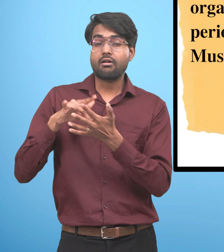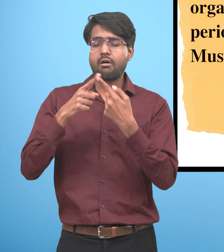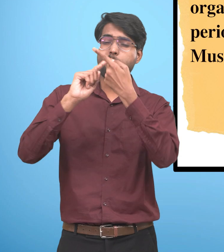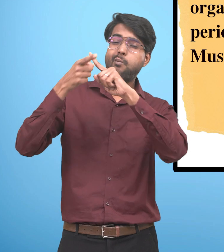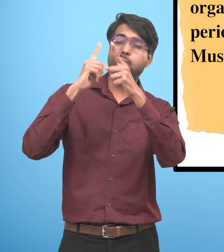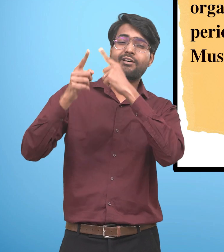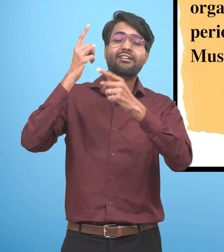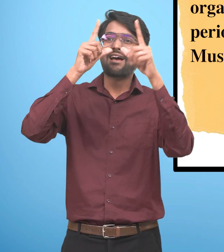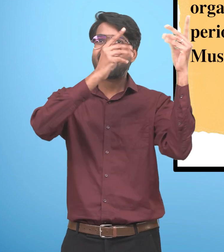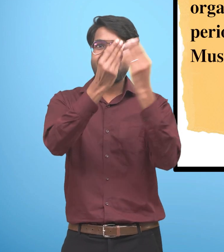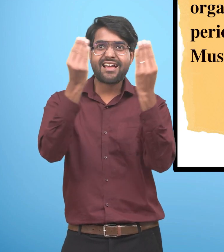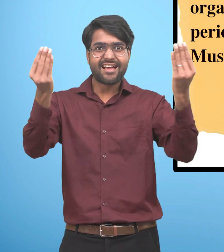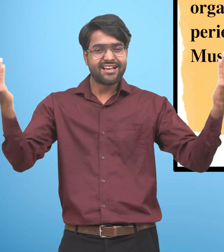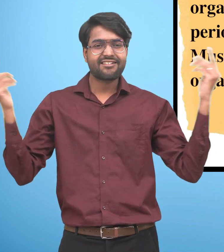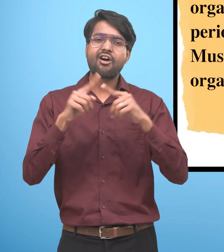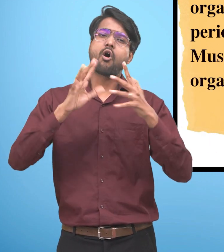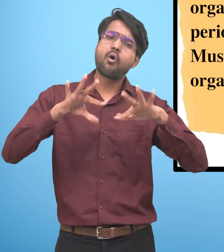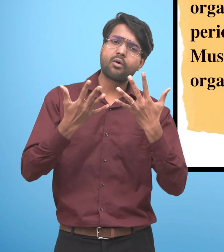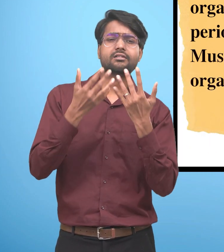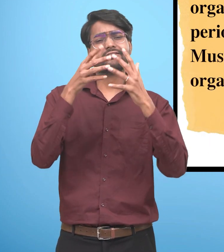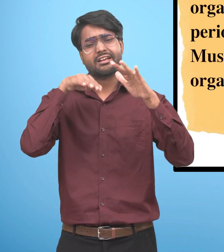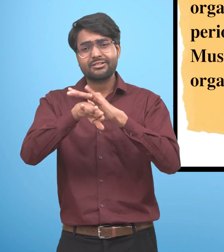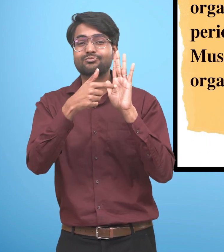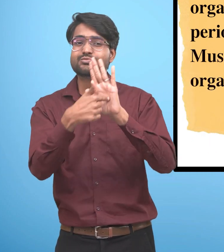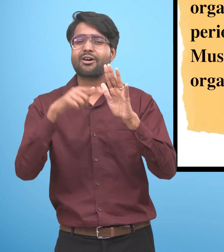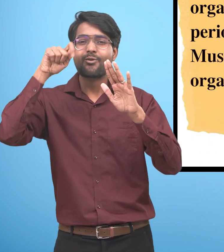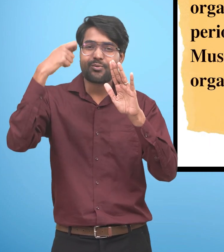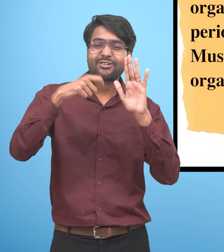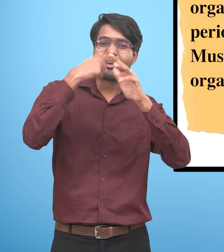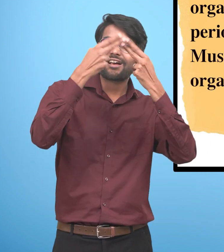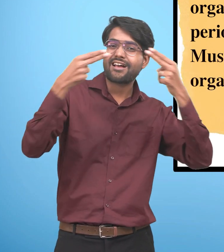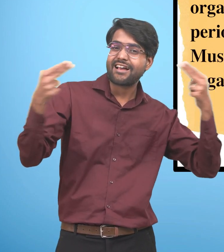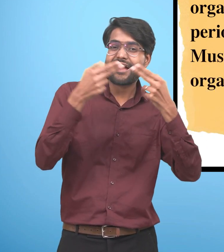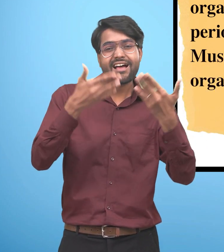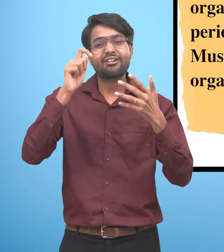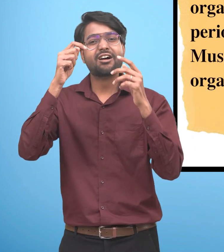Museums and planetariums also organize similar events.